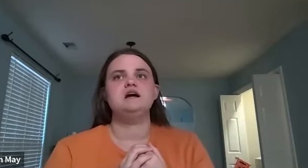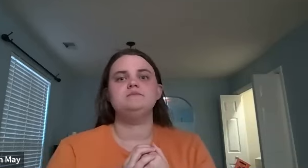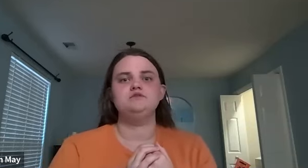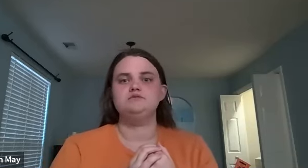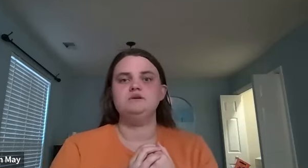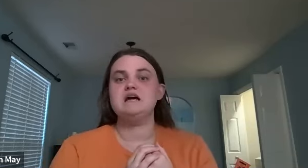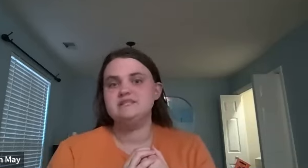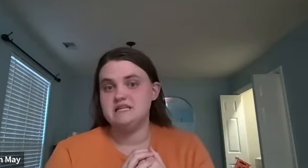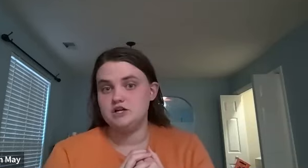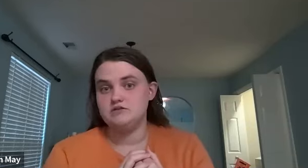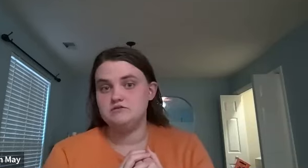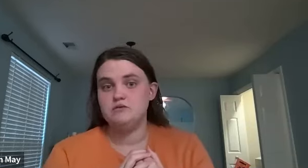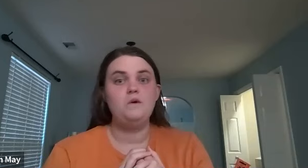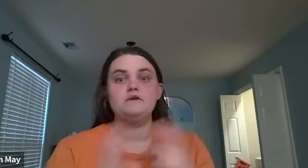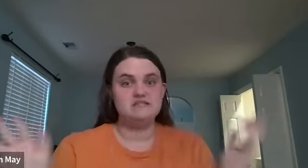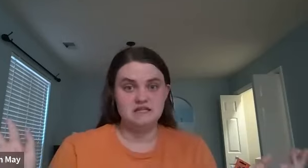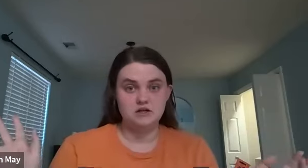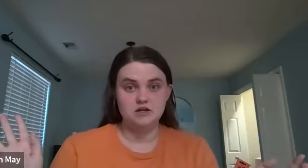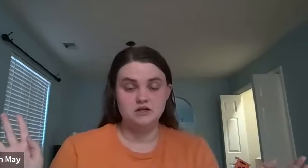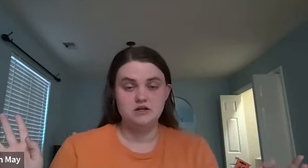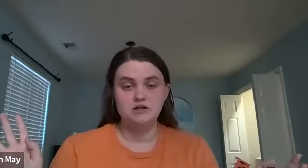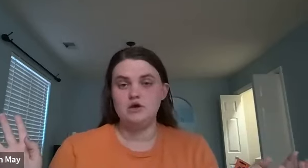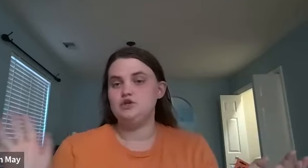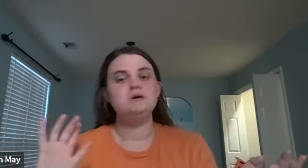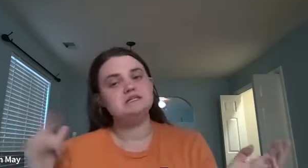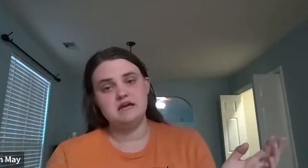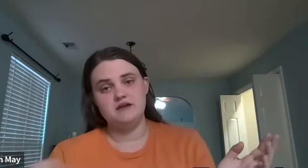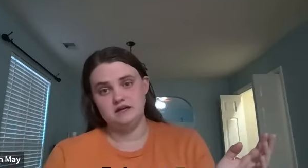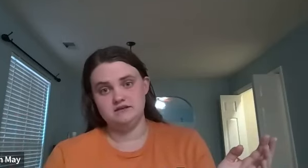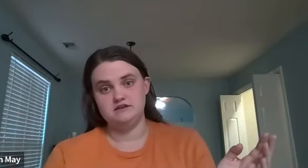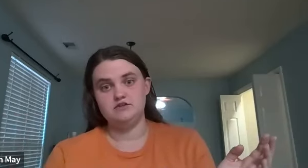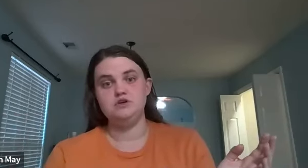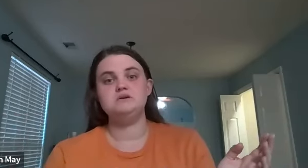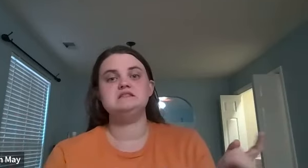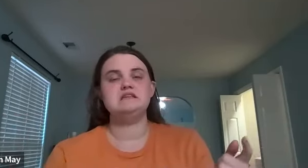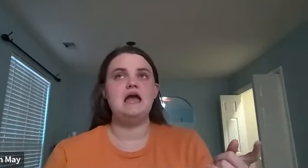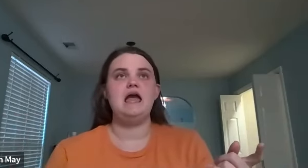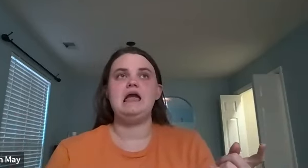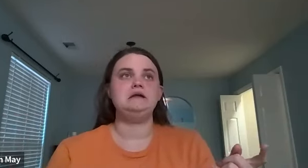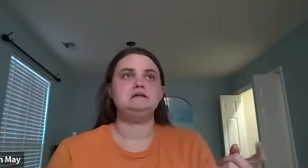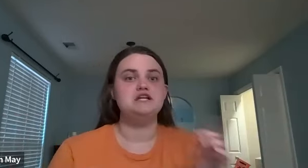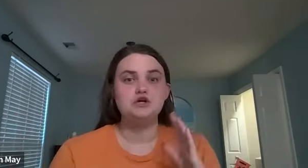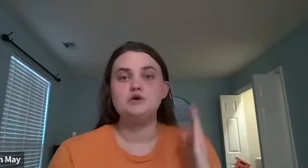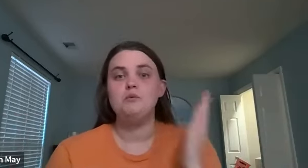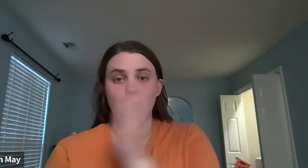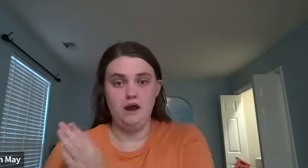time is dinner? Where is dinner? You wouldn't say that in ASL. You would say dinner